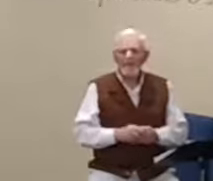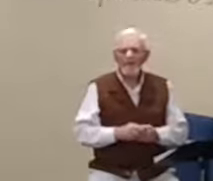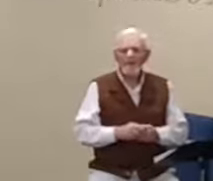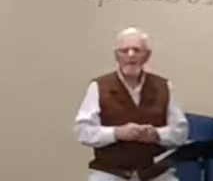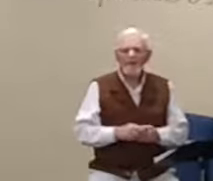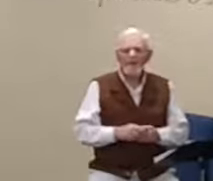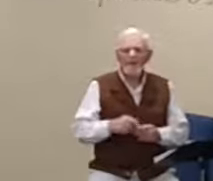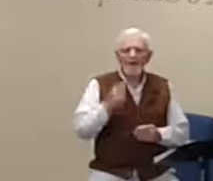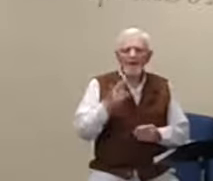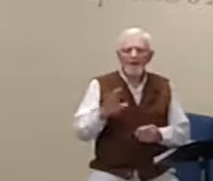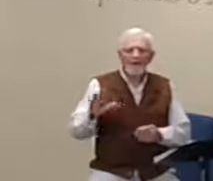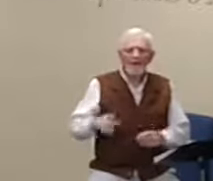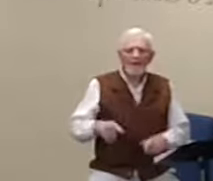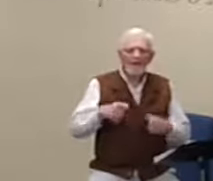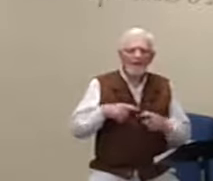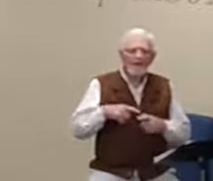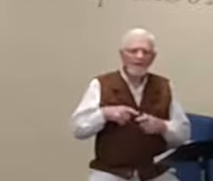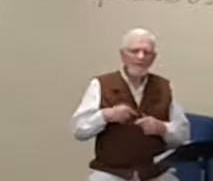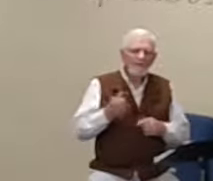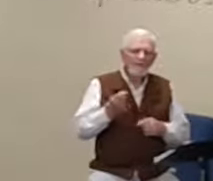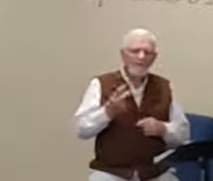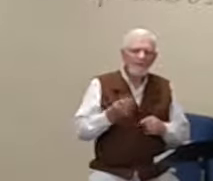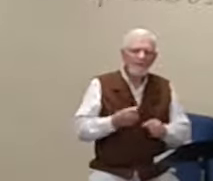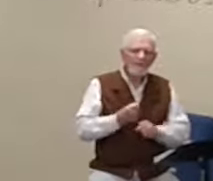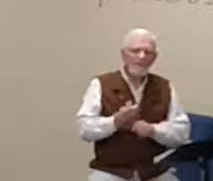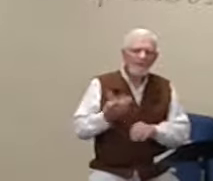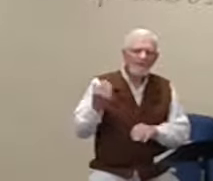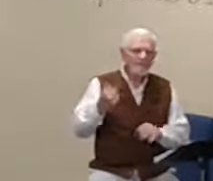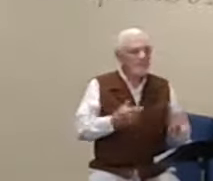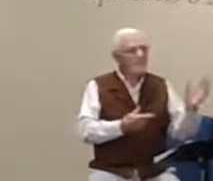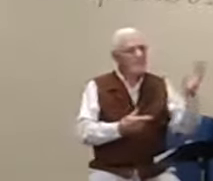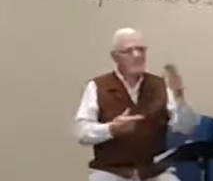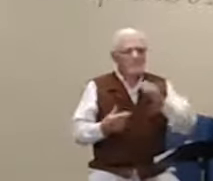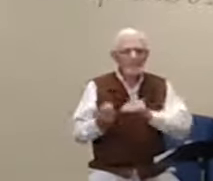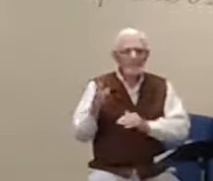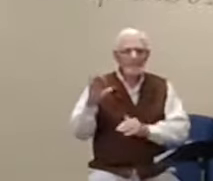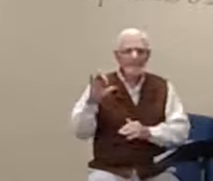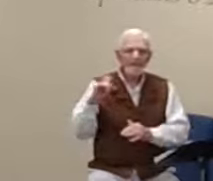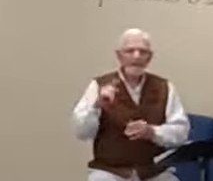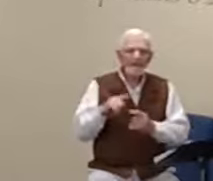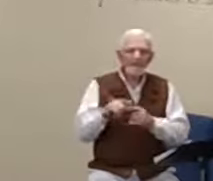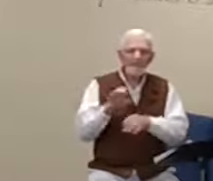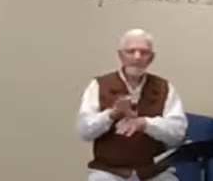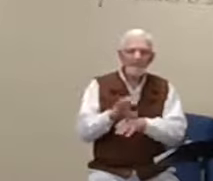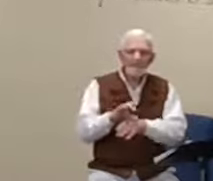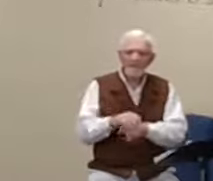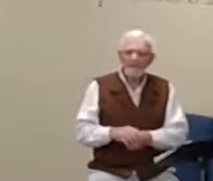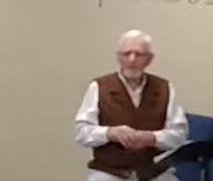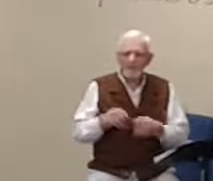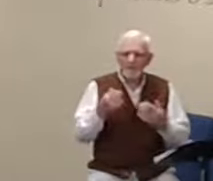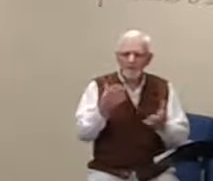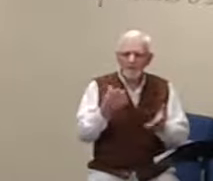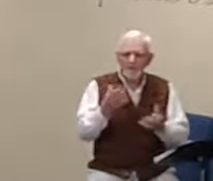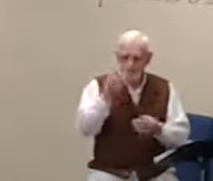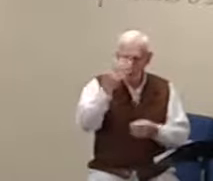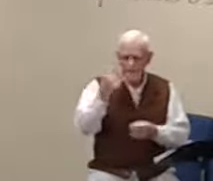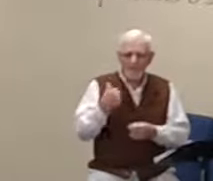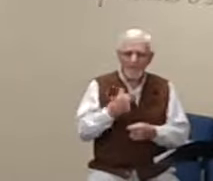life quite a few years ago. And so we come back, and that gives the churches a chance to get to know us